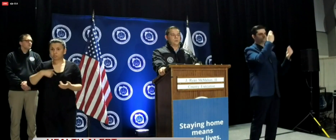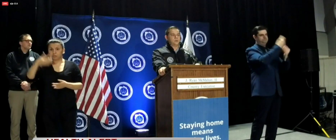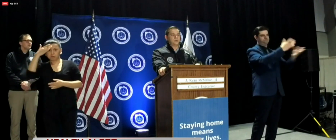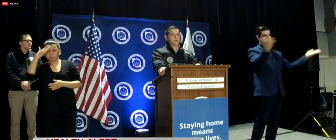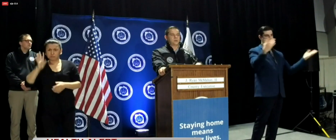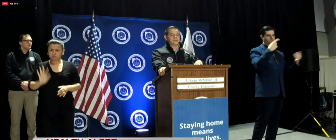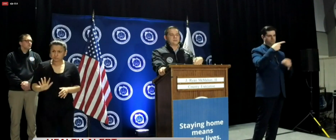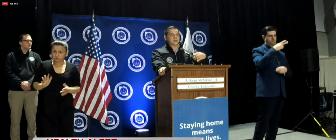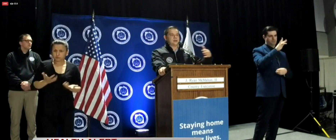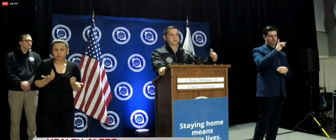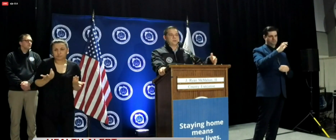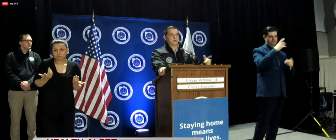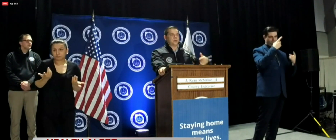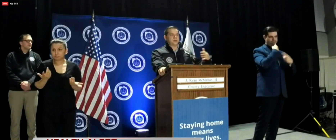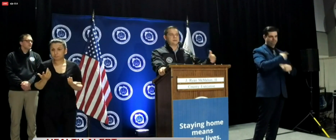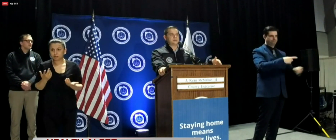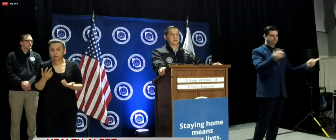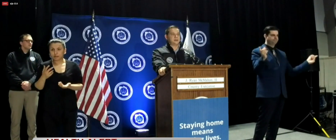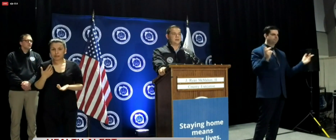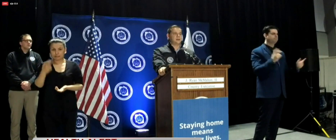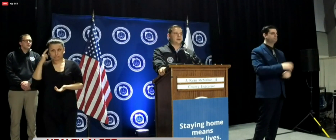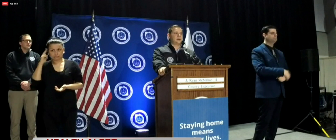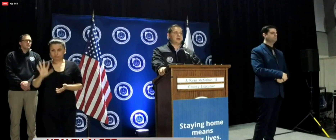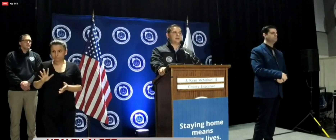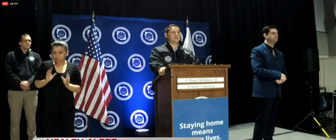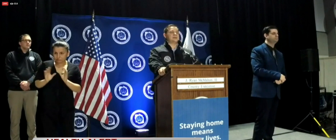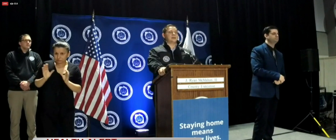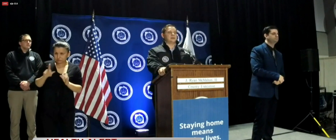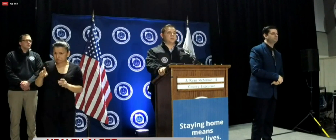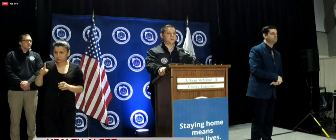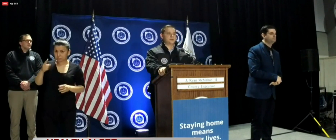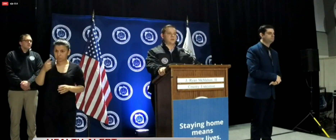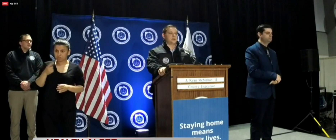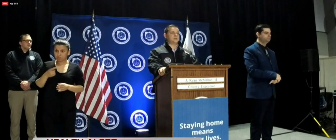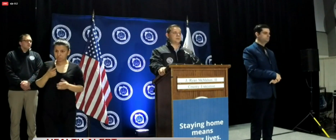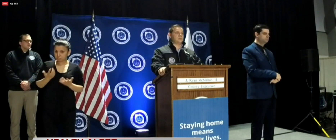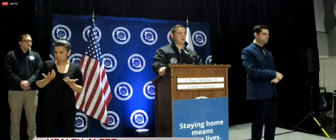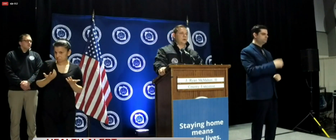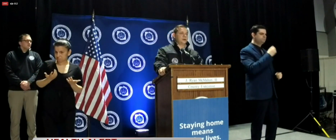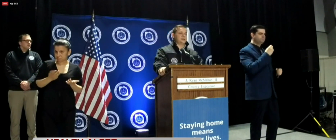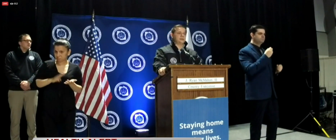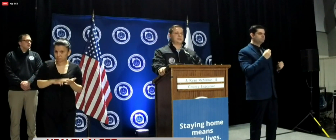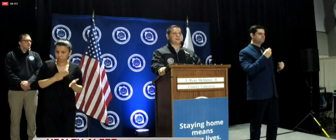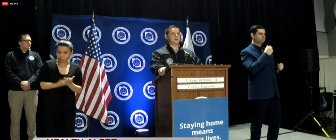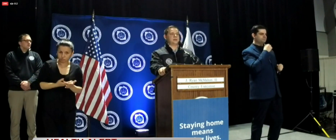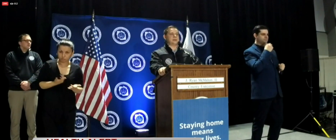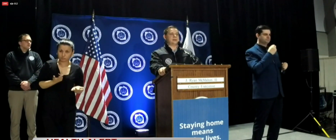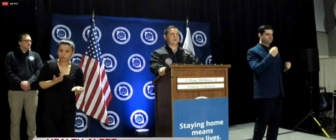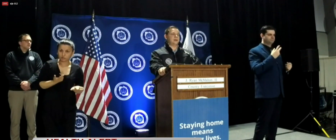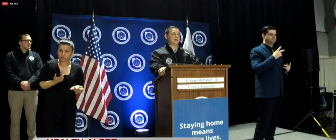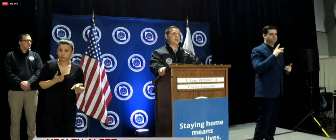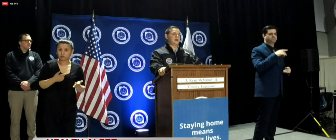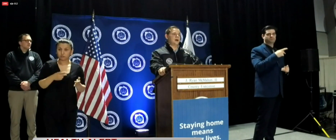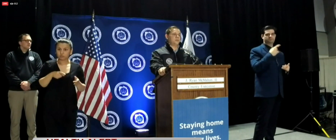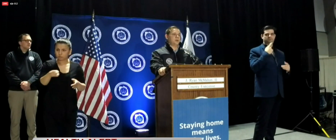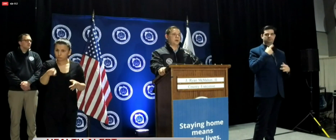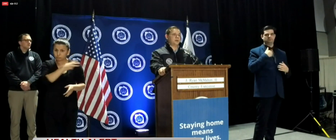When we don't receive a lot of people calling in saying, I'm now sick because I went to the Walgreens on this date or that date,